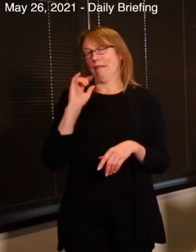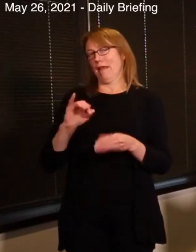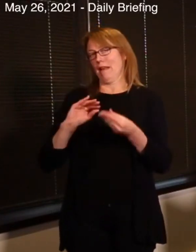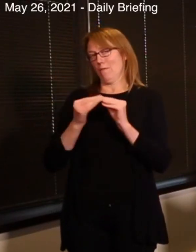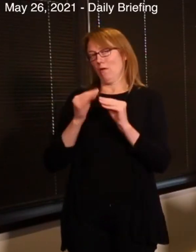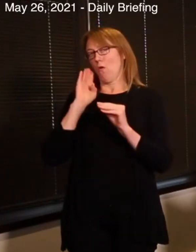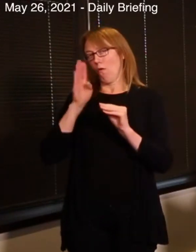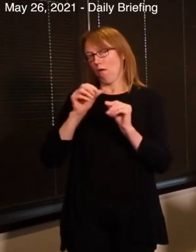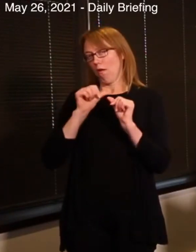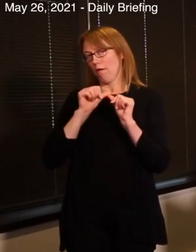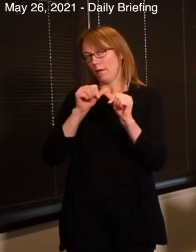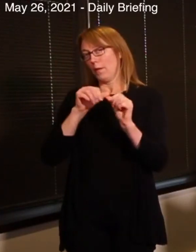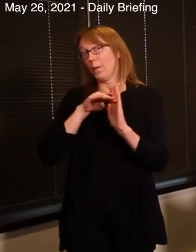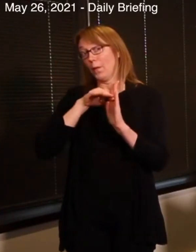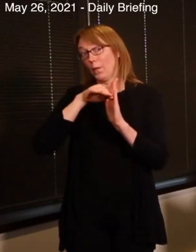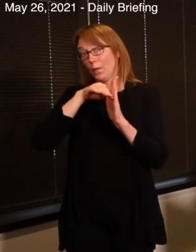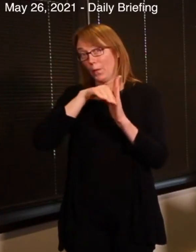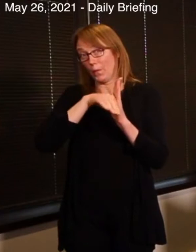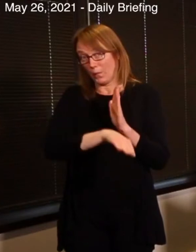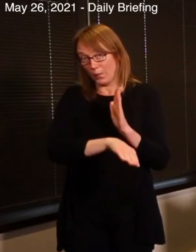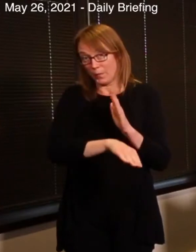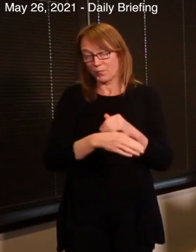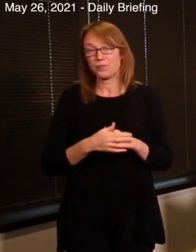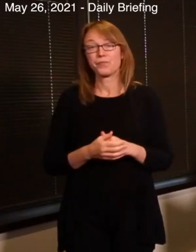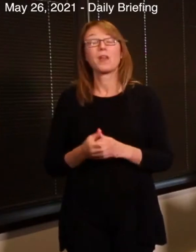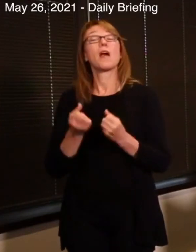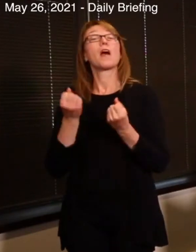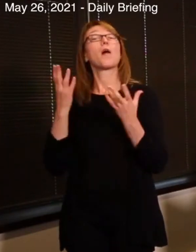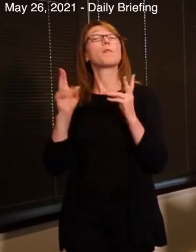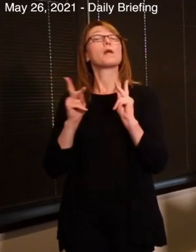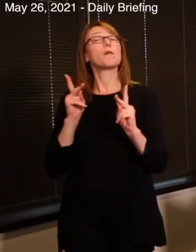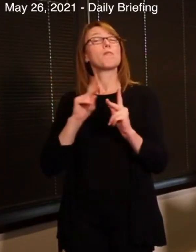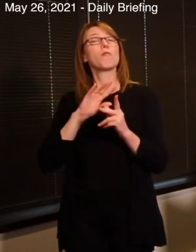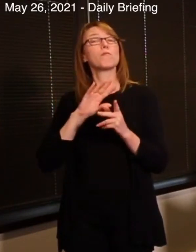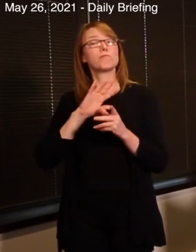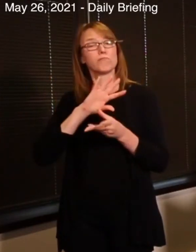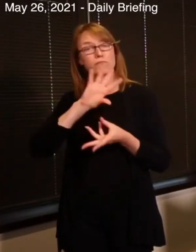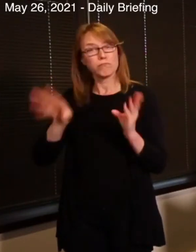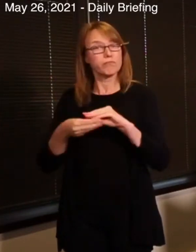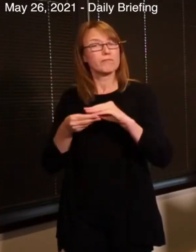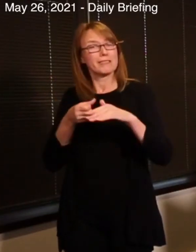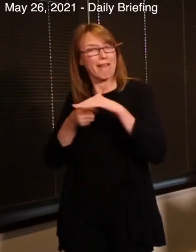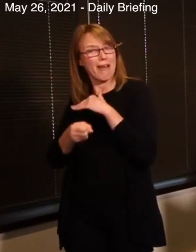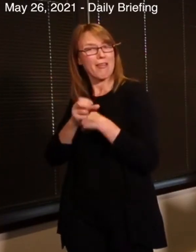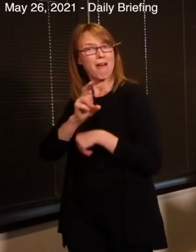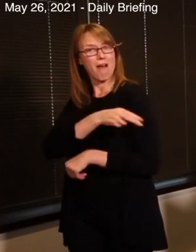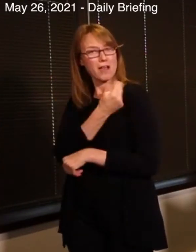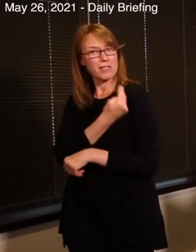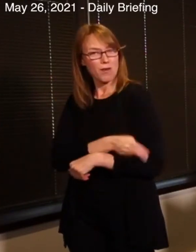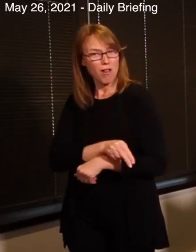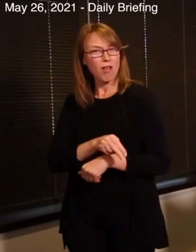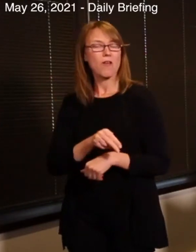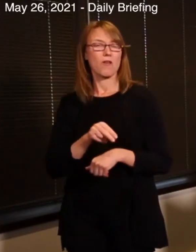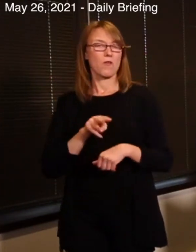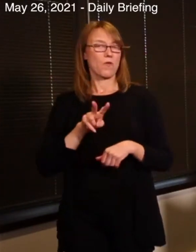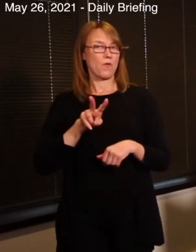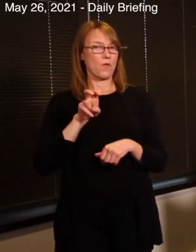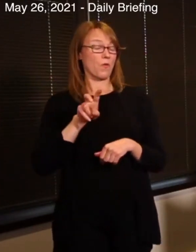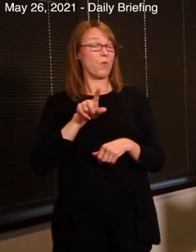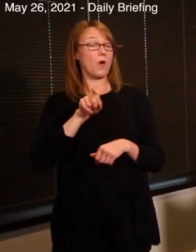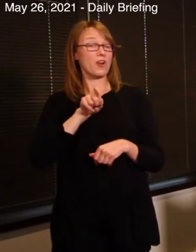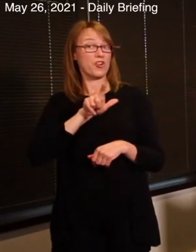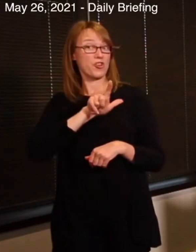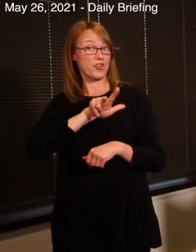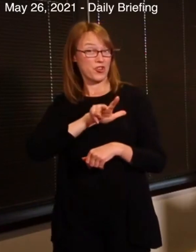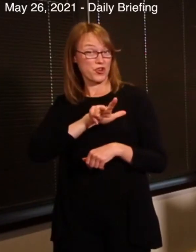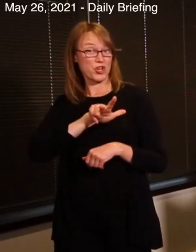our hospitalization side, today we're reporting 132 patients hospitalized with COVID. The moving